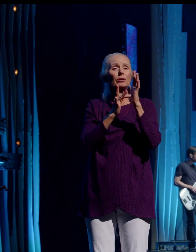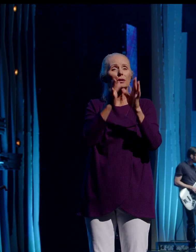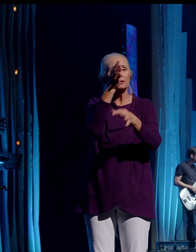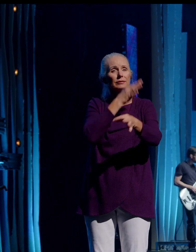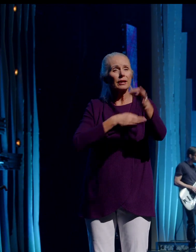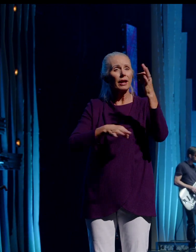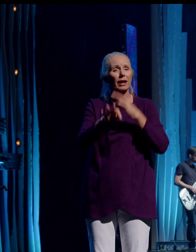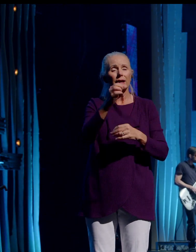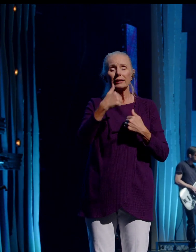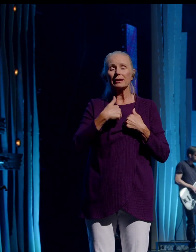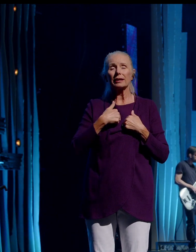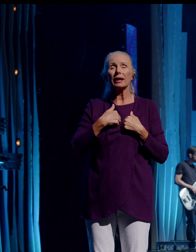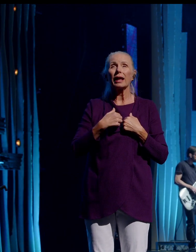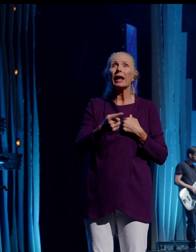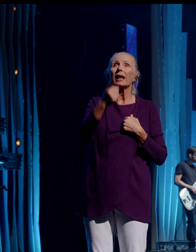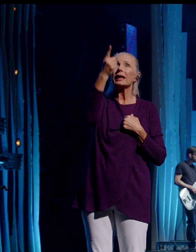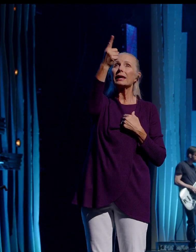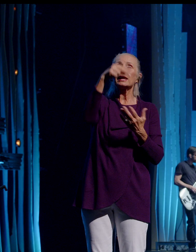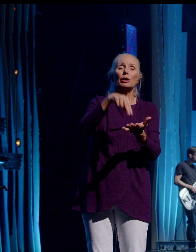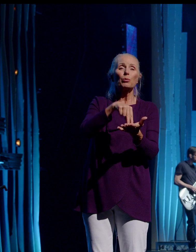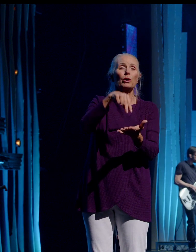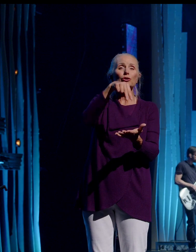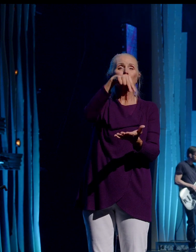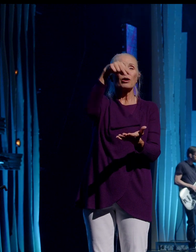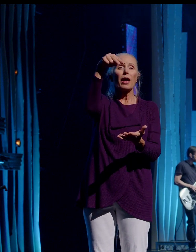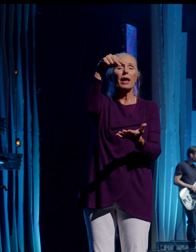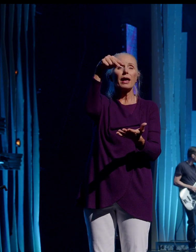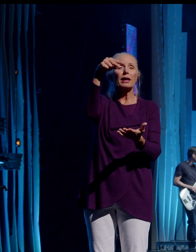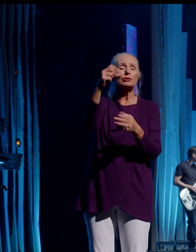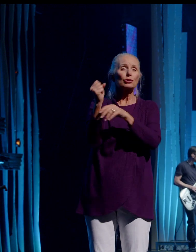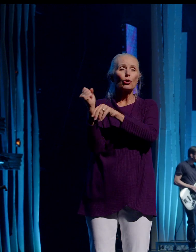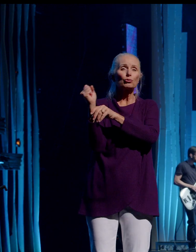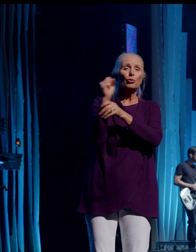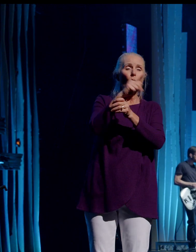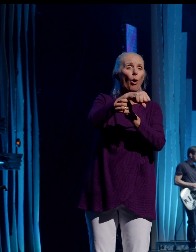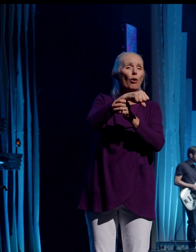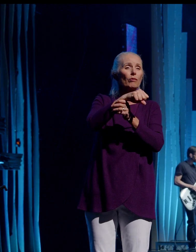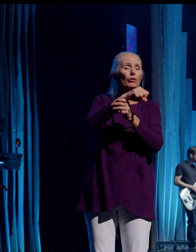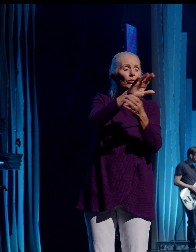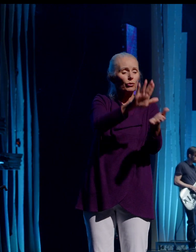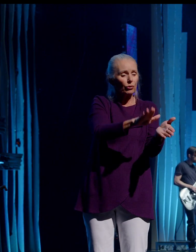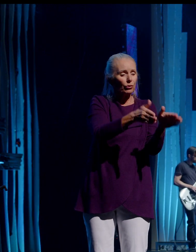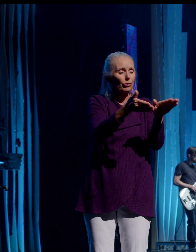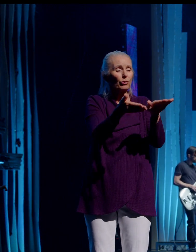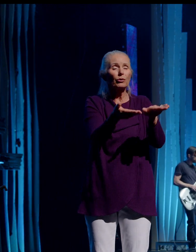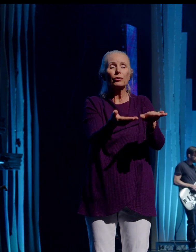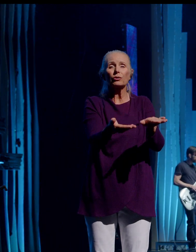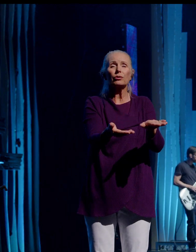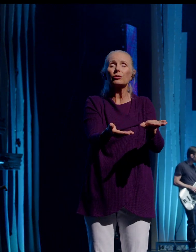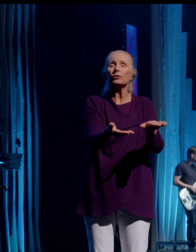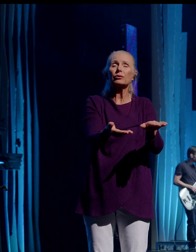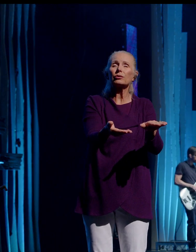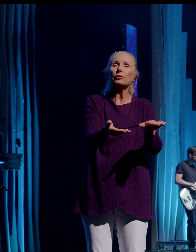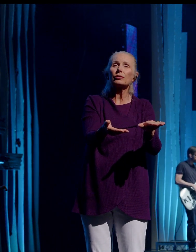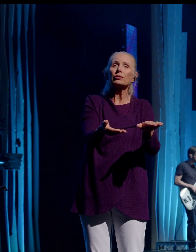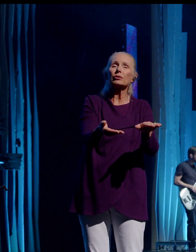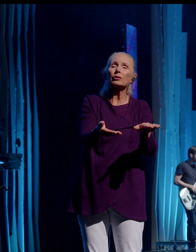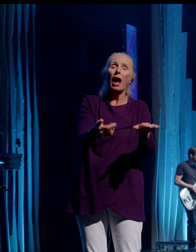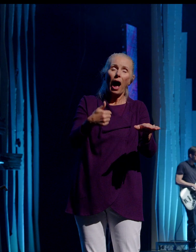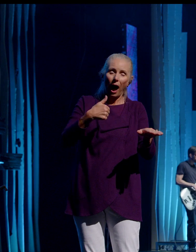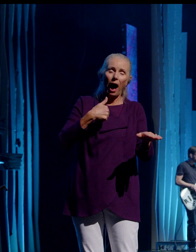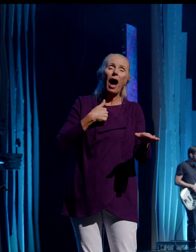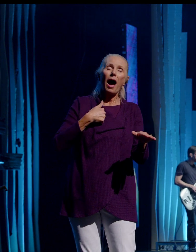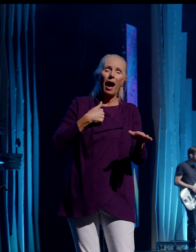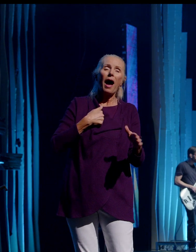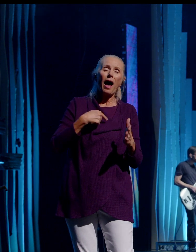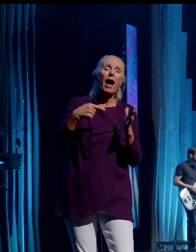pardon. And he was raised to overthrow the grave. To this I